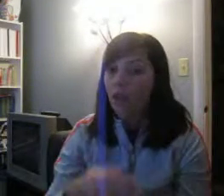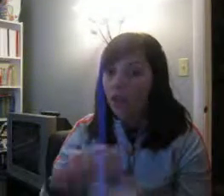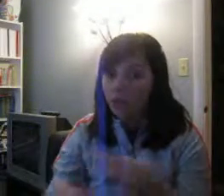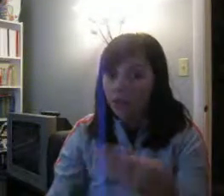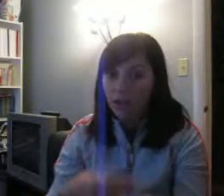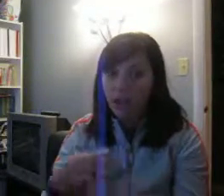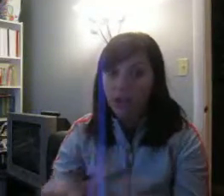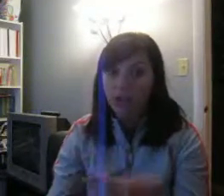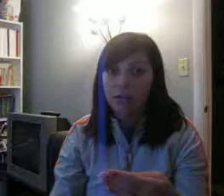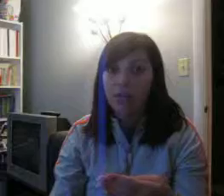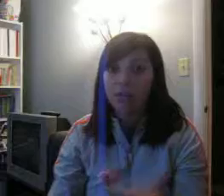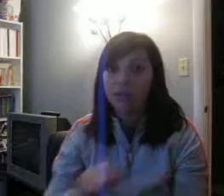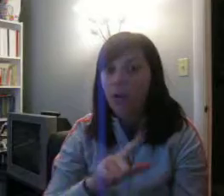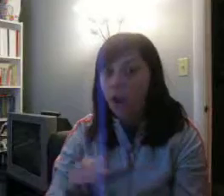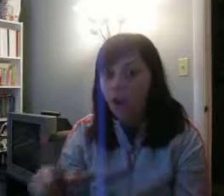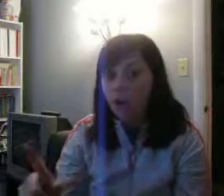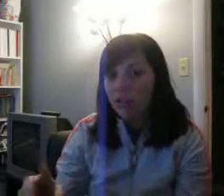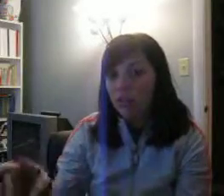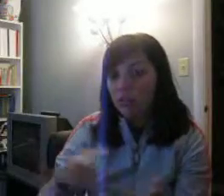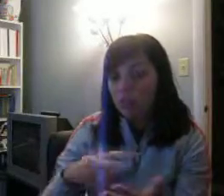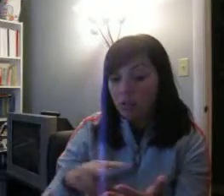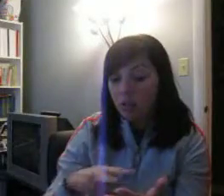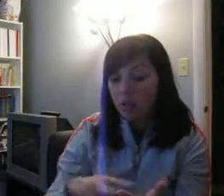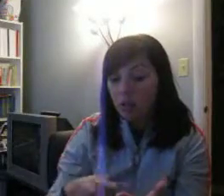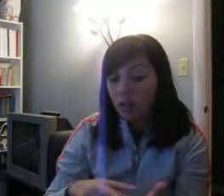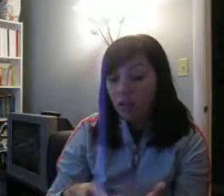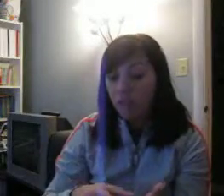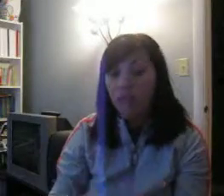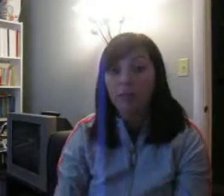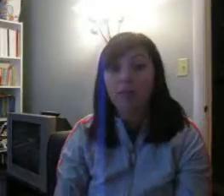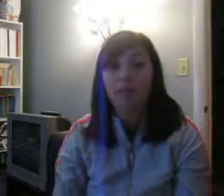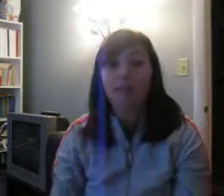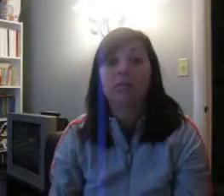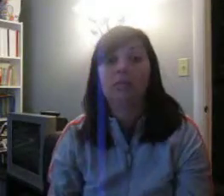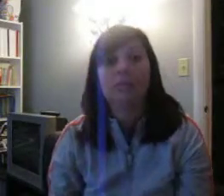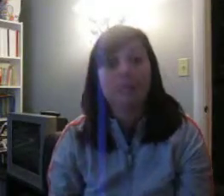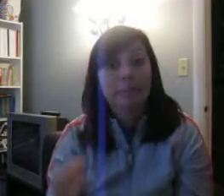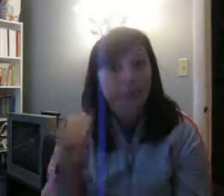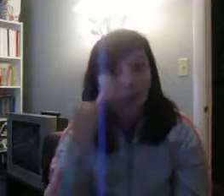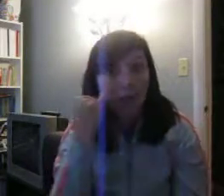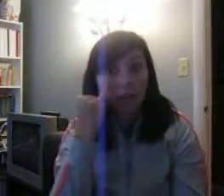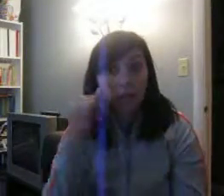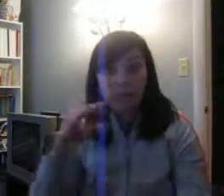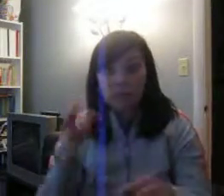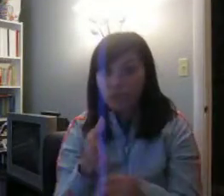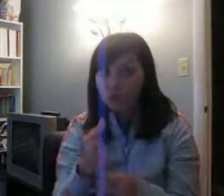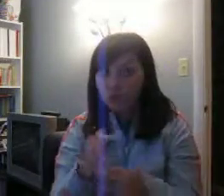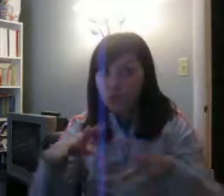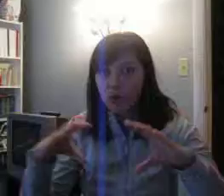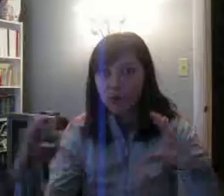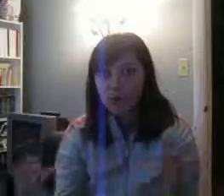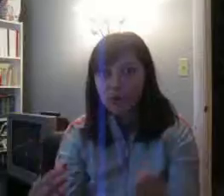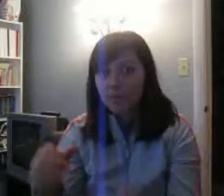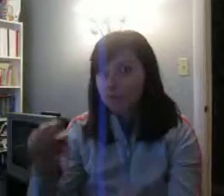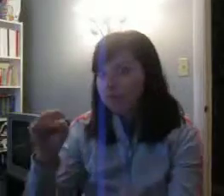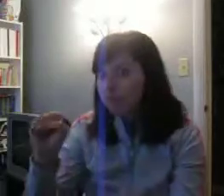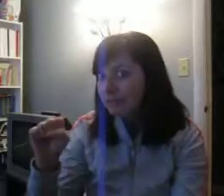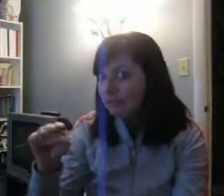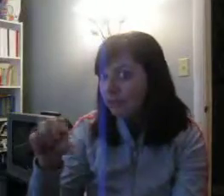And if majority says yes, I think it's a good idea, I like it, then it moves on to the